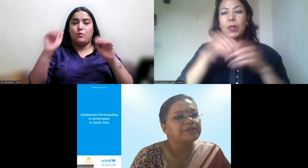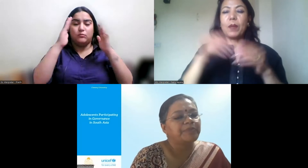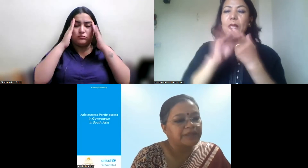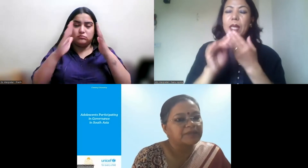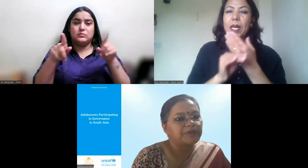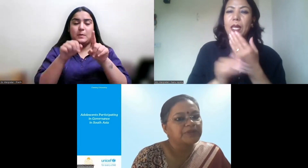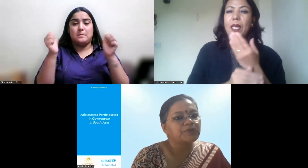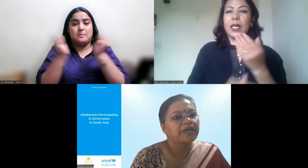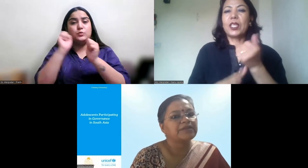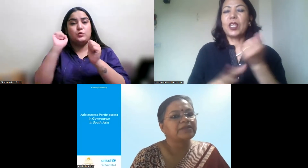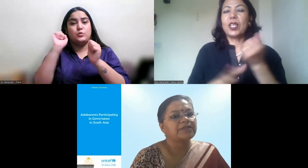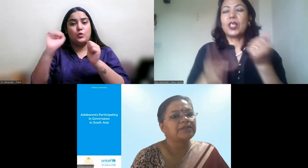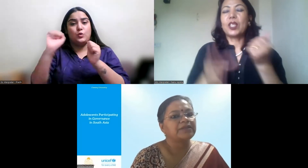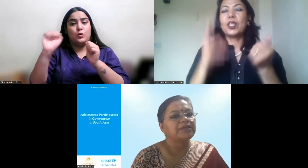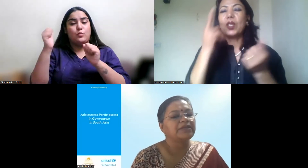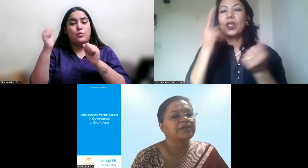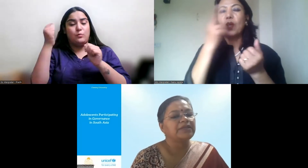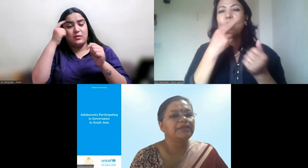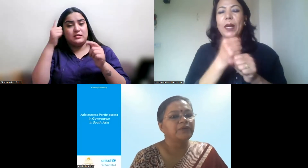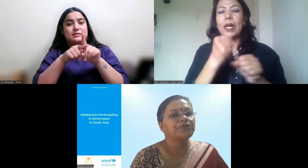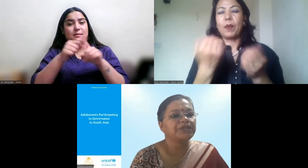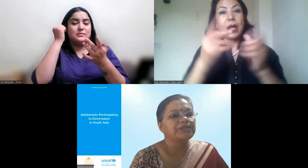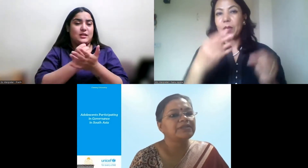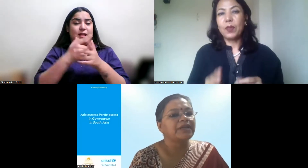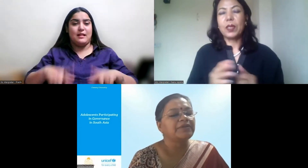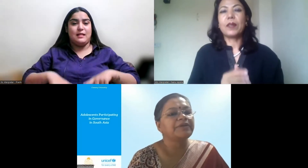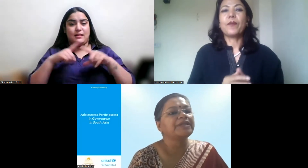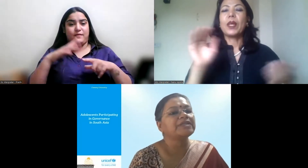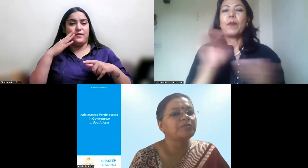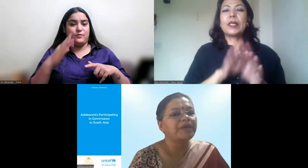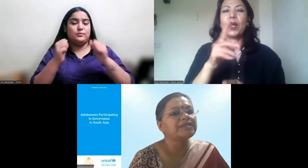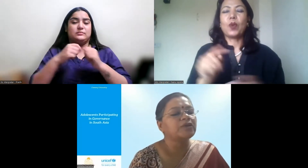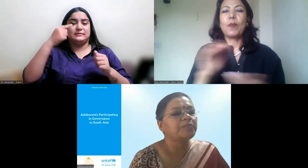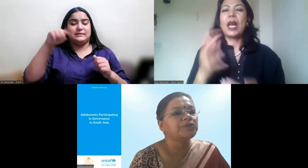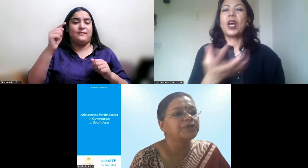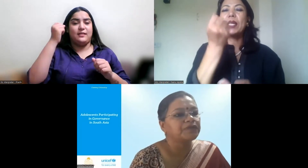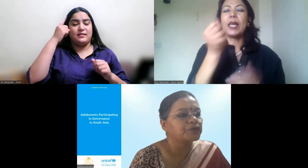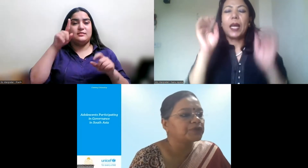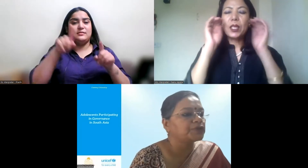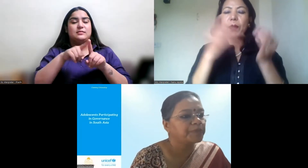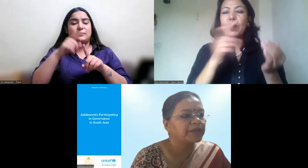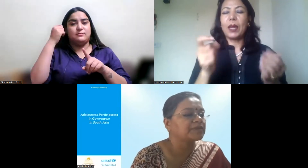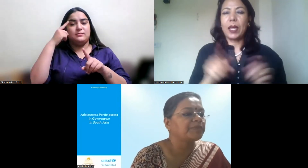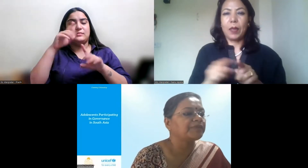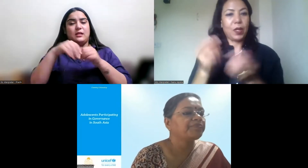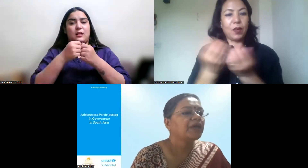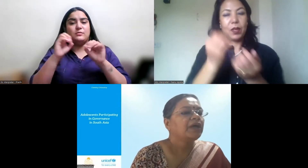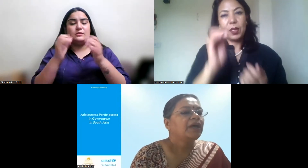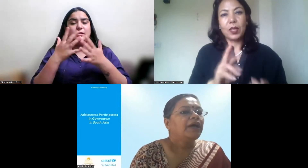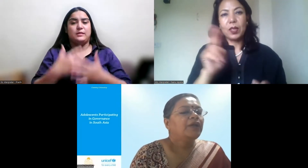and participation, so that the negotiations, and it created space and opportunity for children to